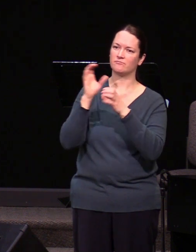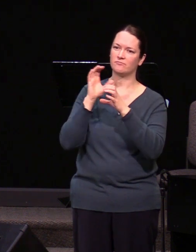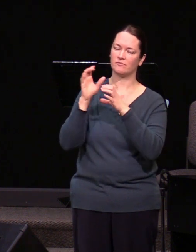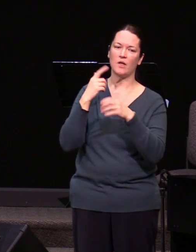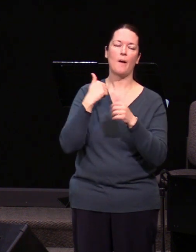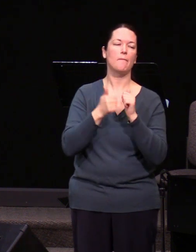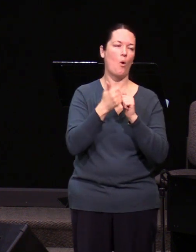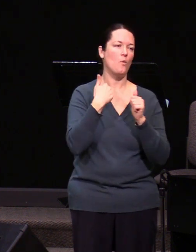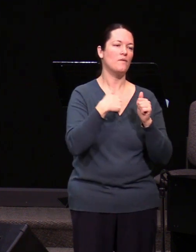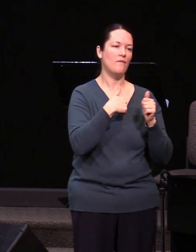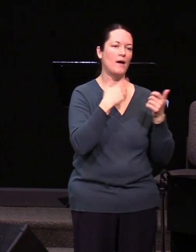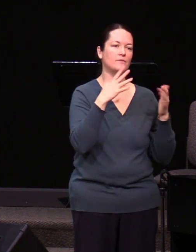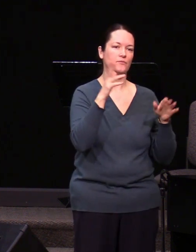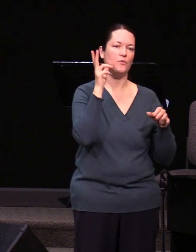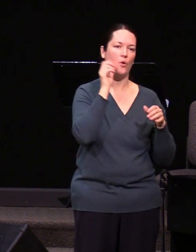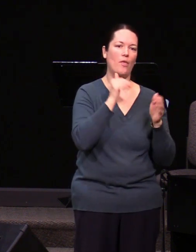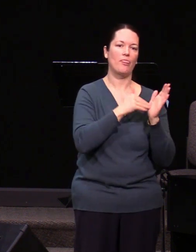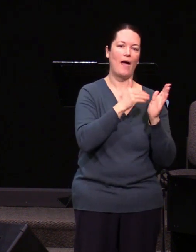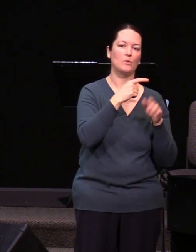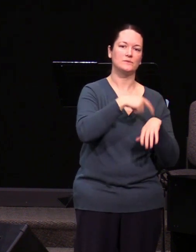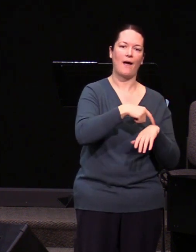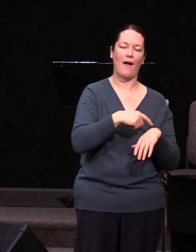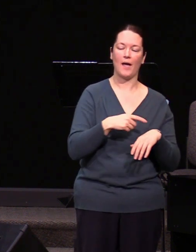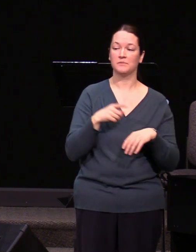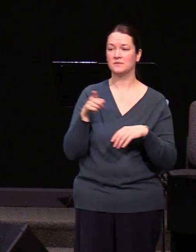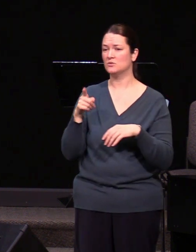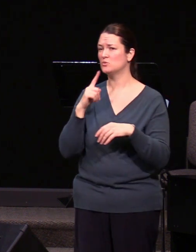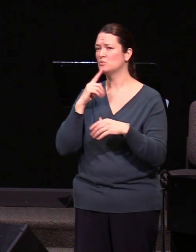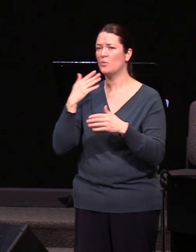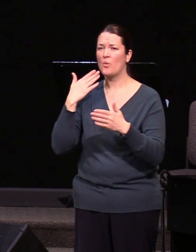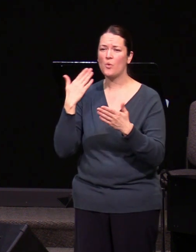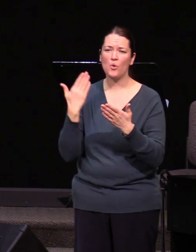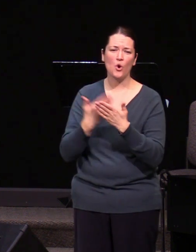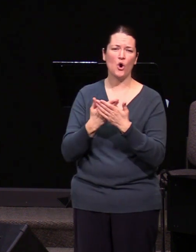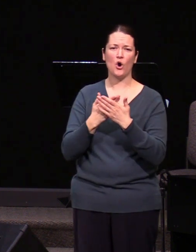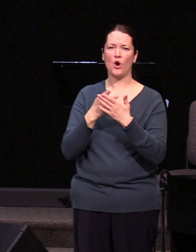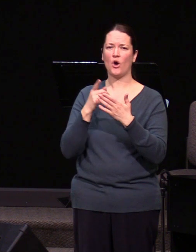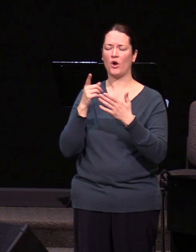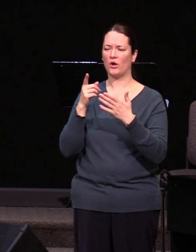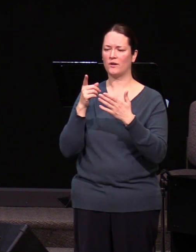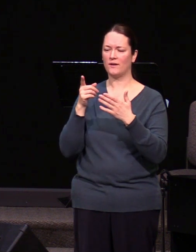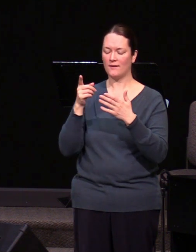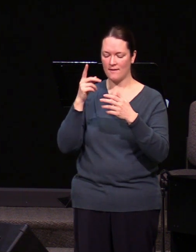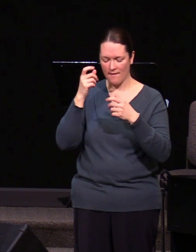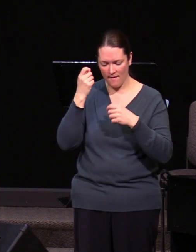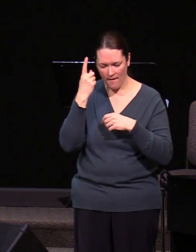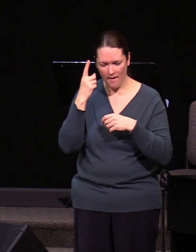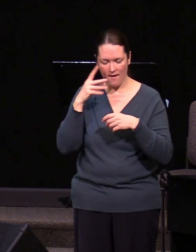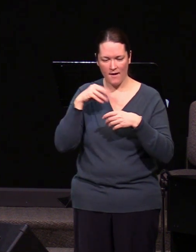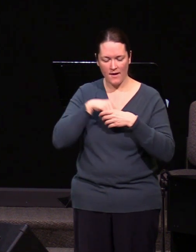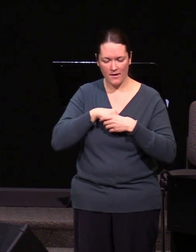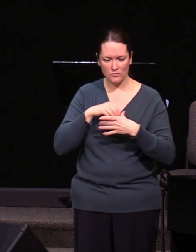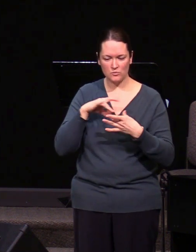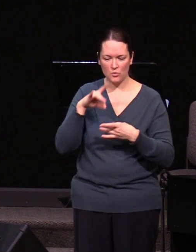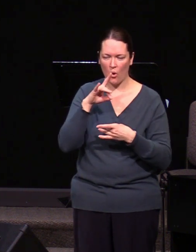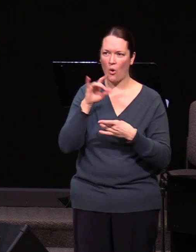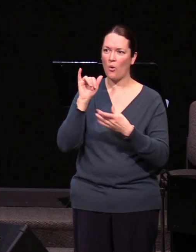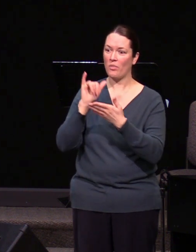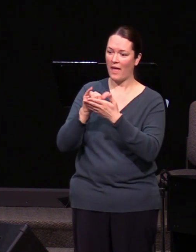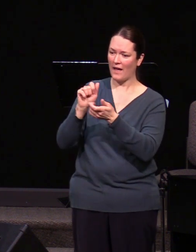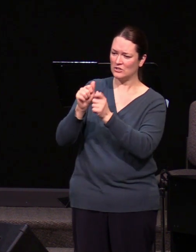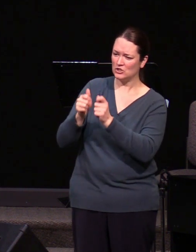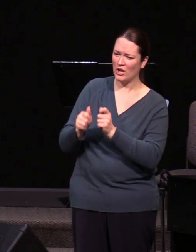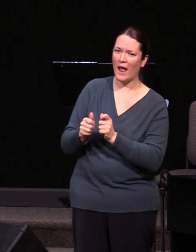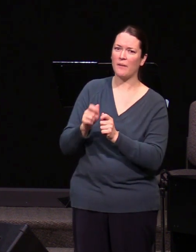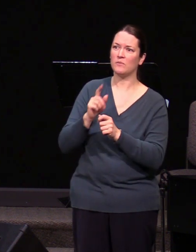heard 1,000 times, but it's so good to bury in your soul, and it shaped the reality of ministry ever